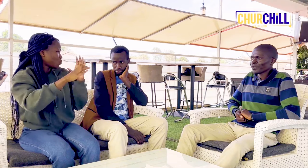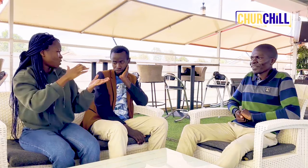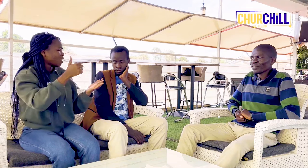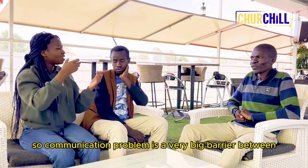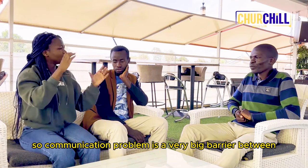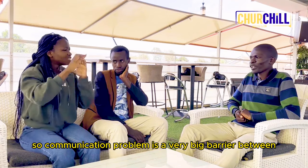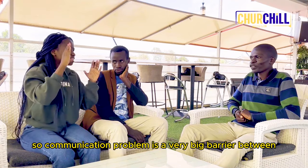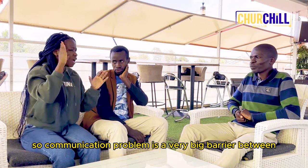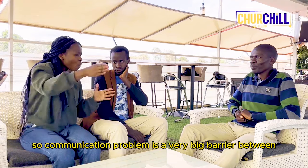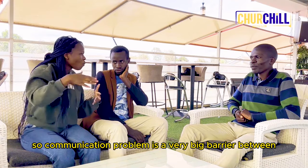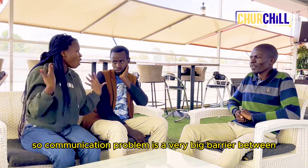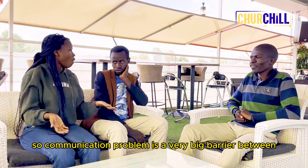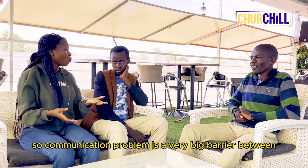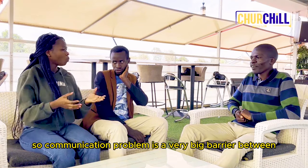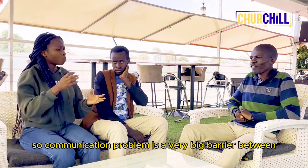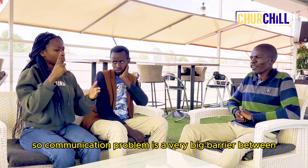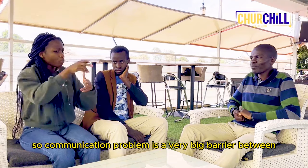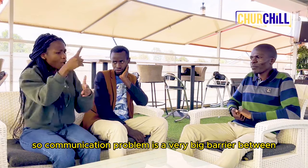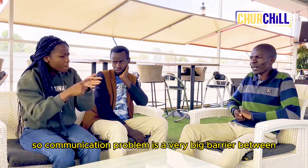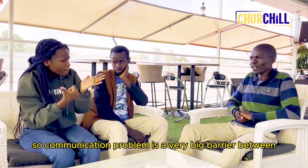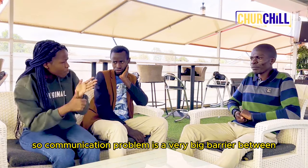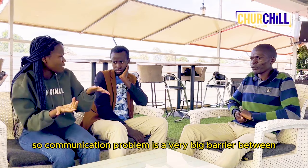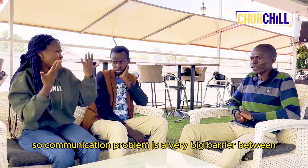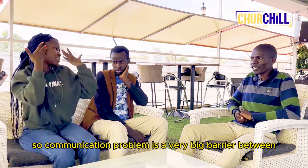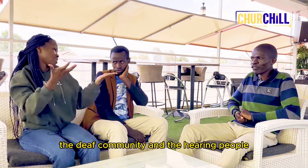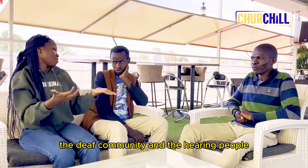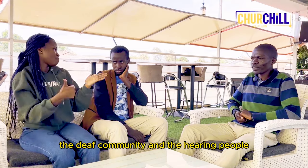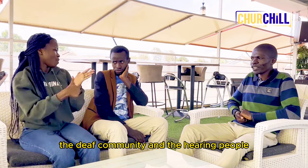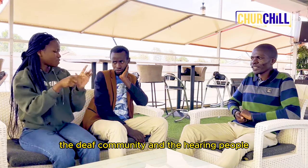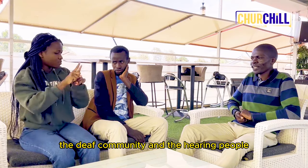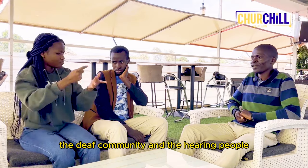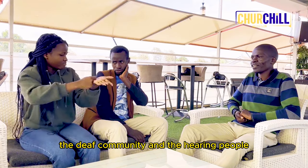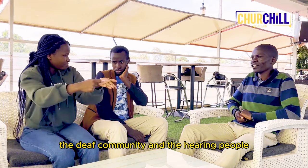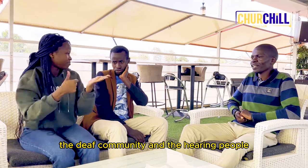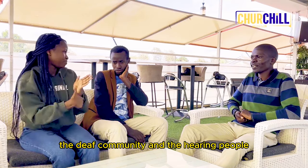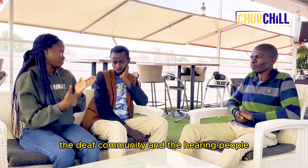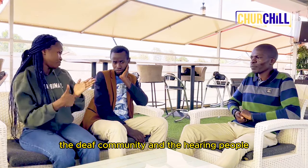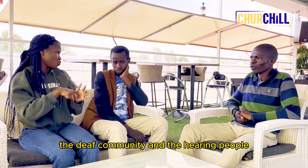So, communication problem is a very big barrier between the deaf community and the hearing people.